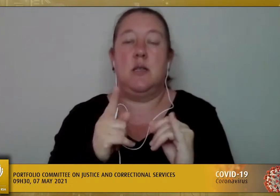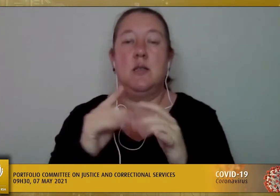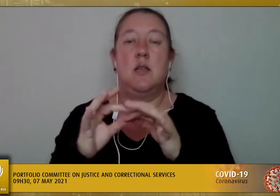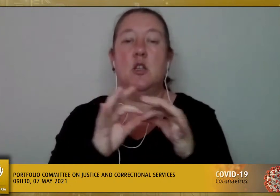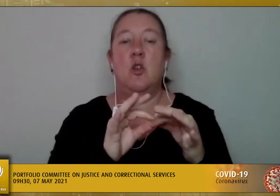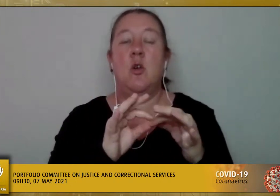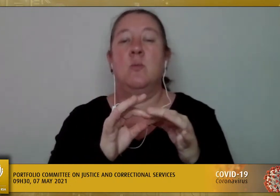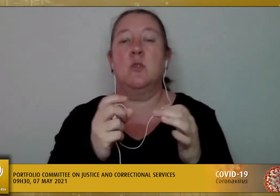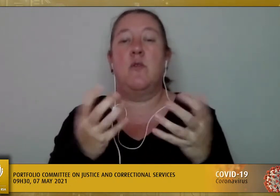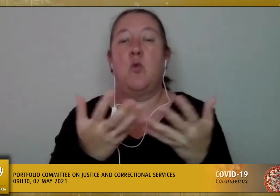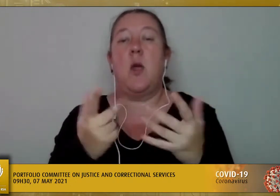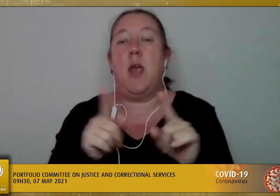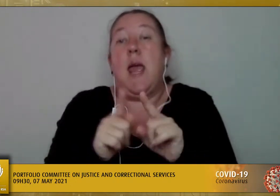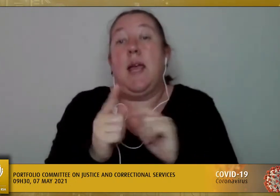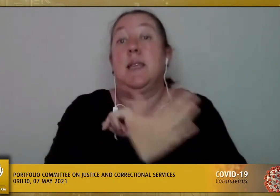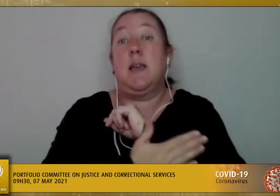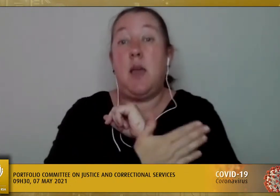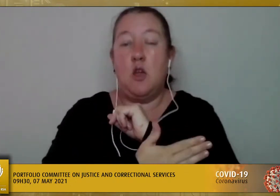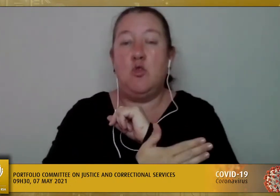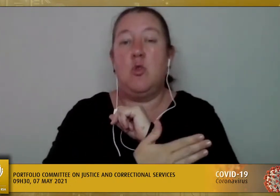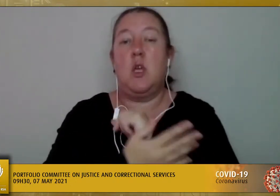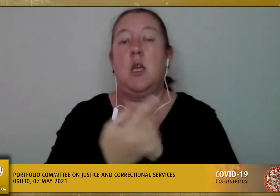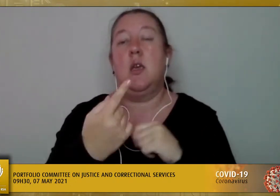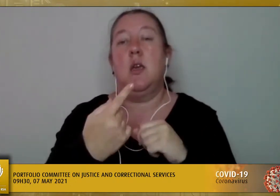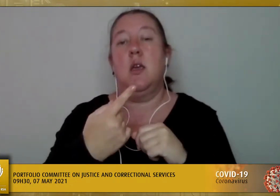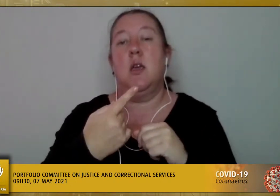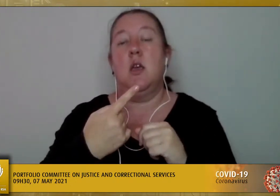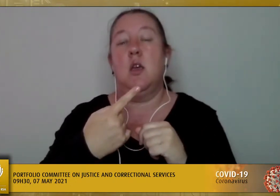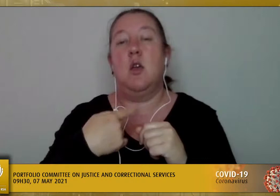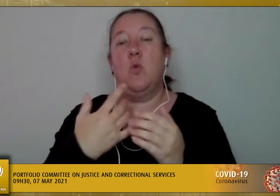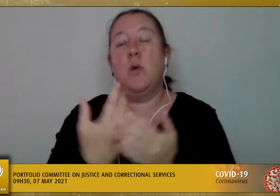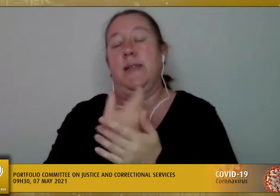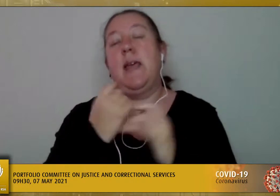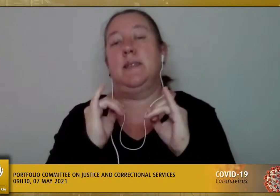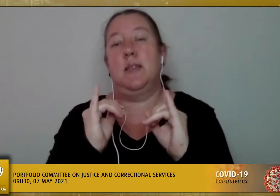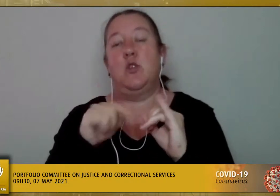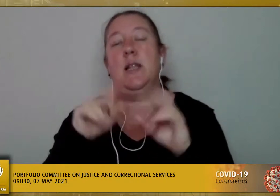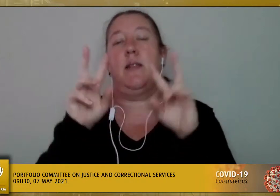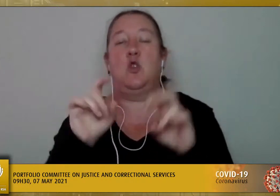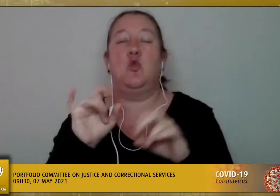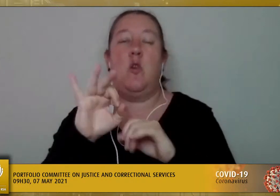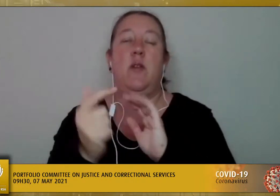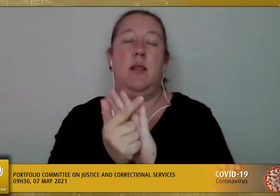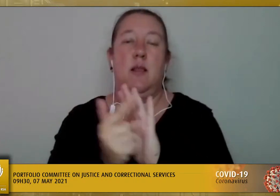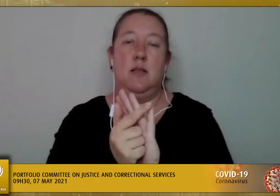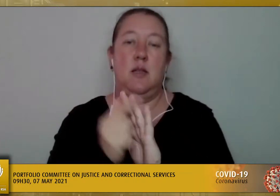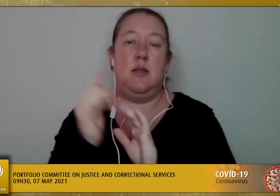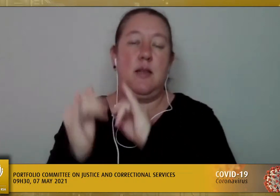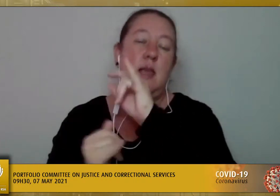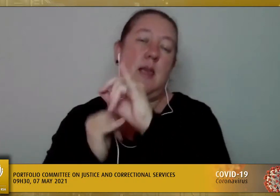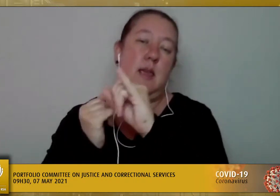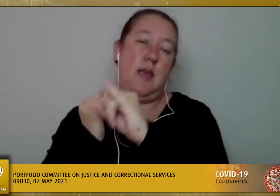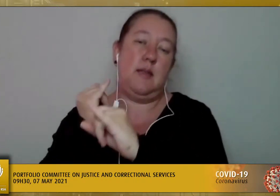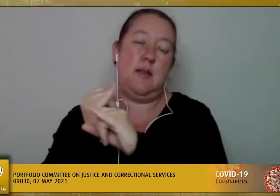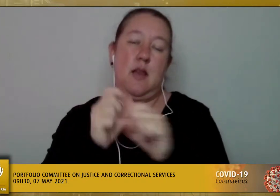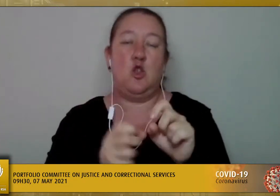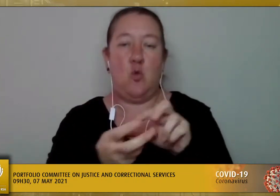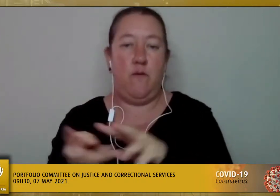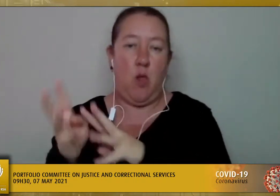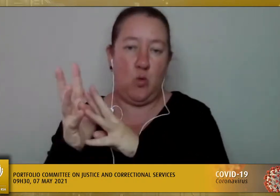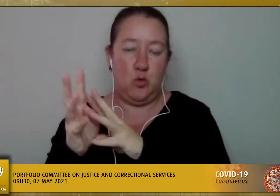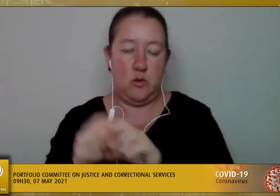terms whereof as a country we take uh seriously the issue of illicit International flows